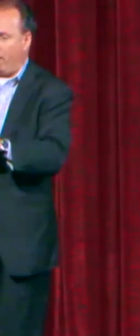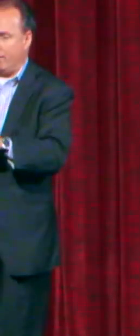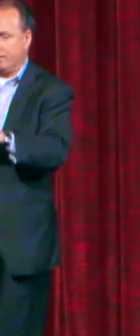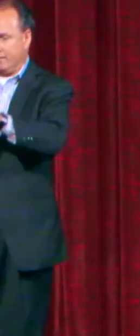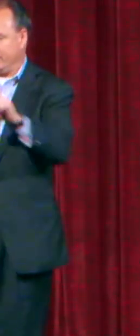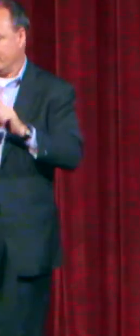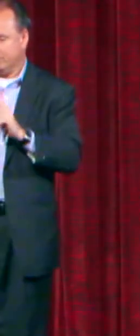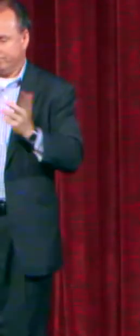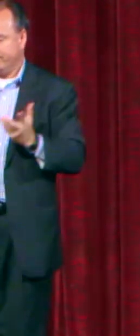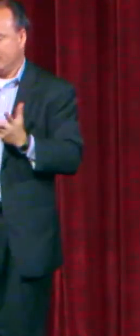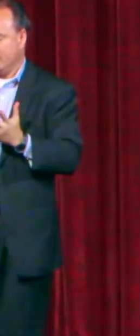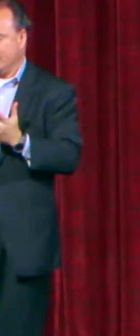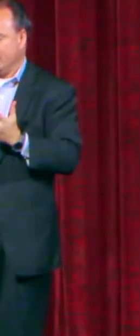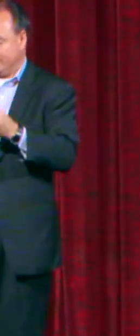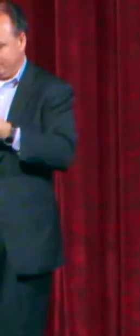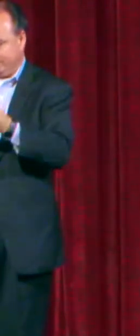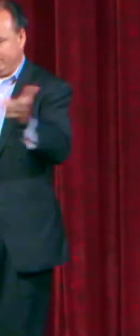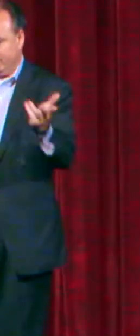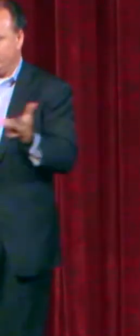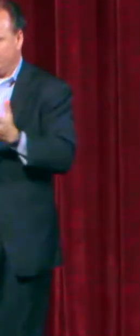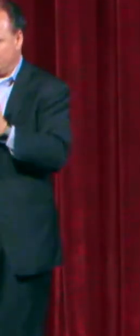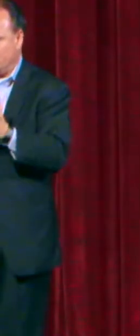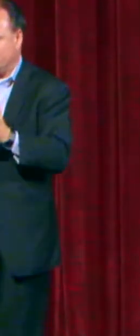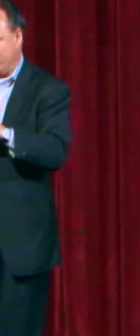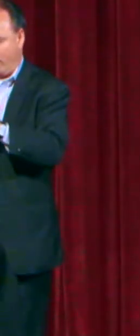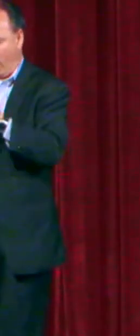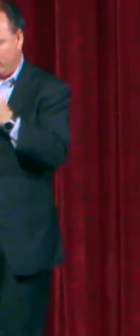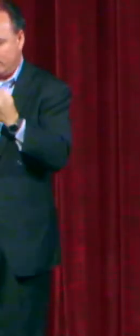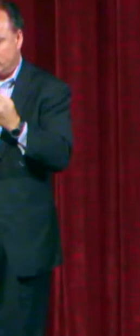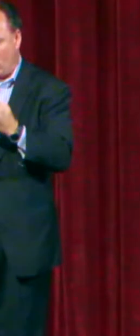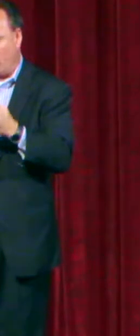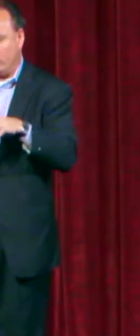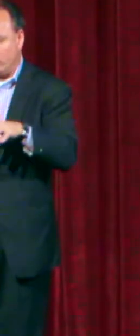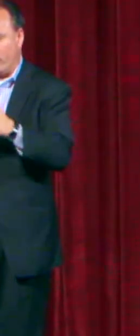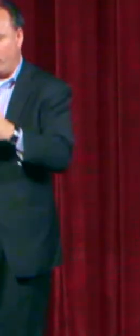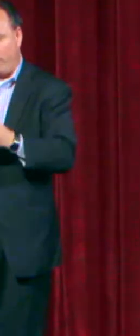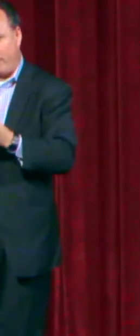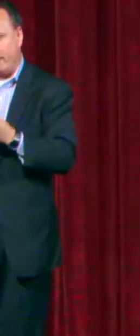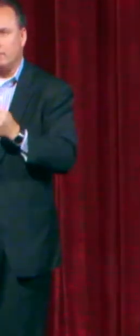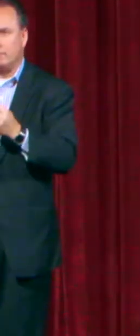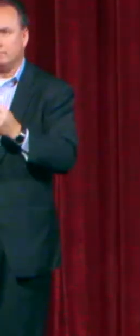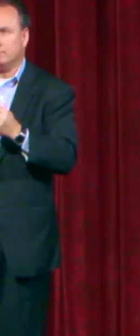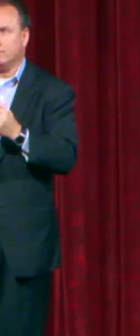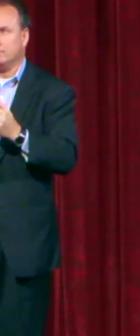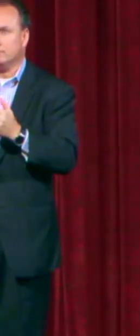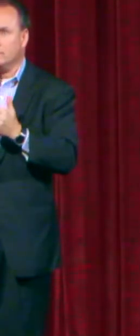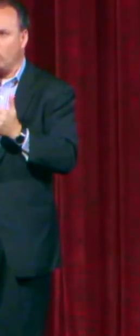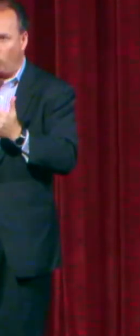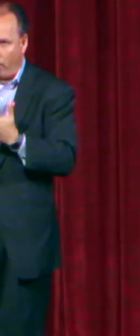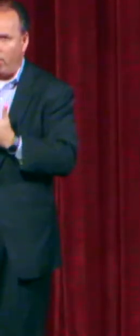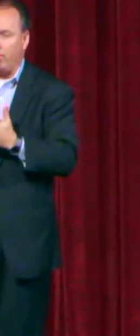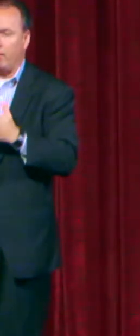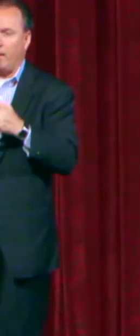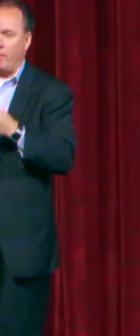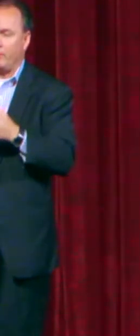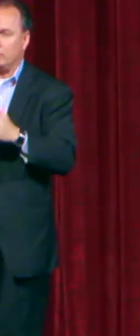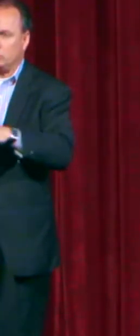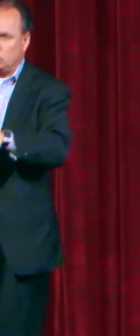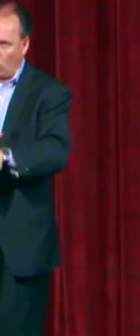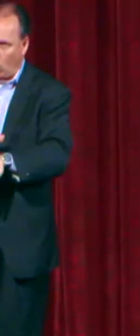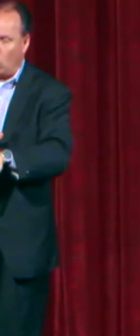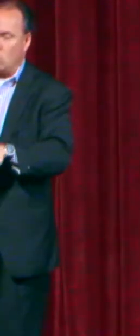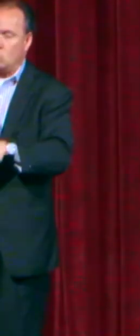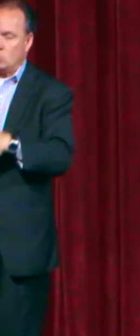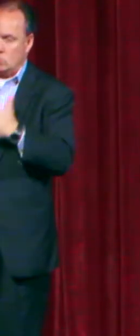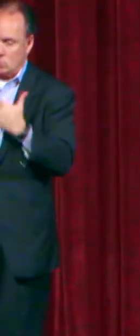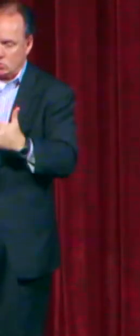and putting it out to the students, we're going to do that. We're going to think very well about that and do it slow as to